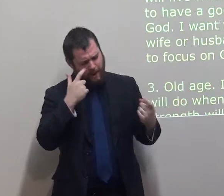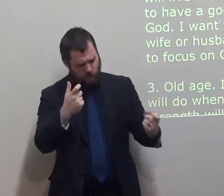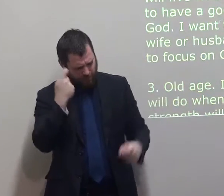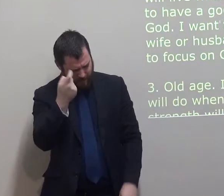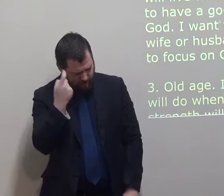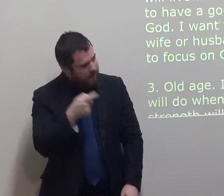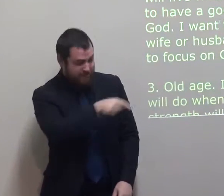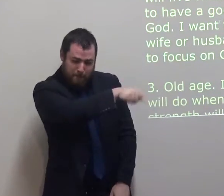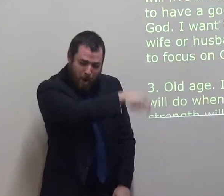to